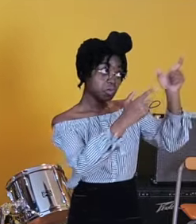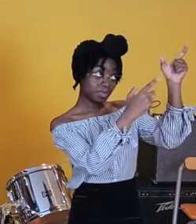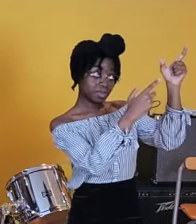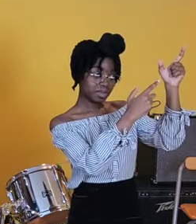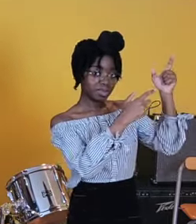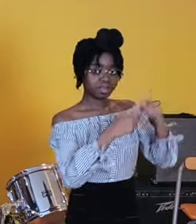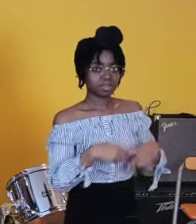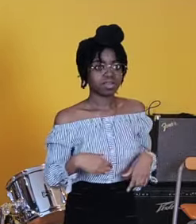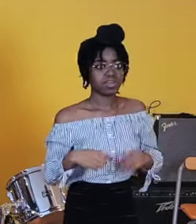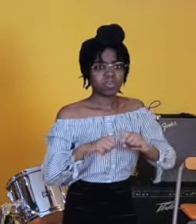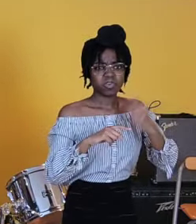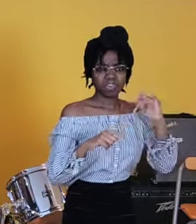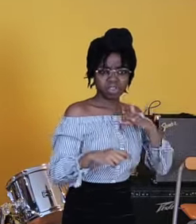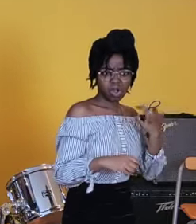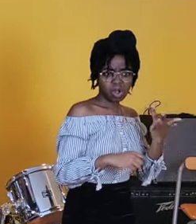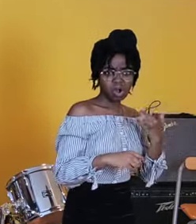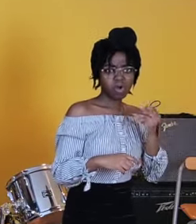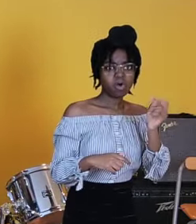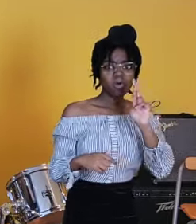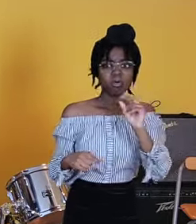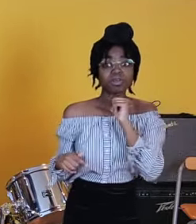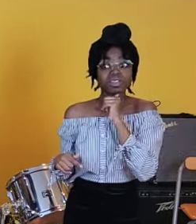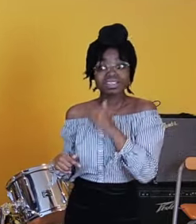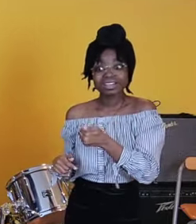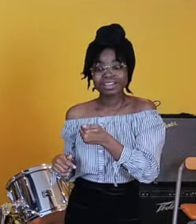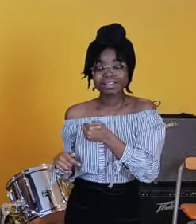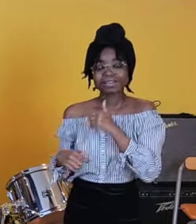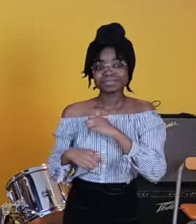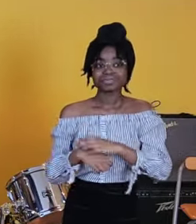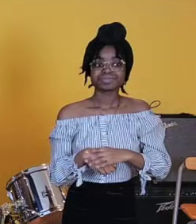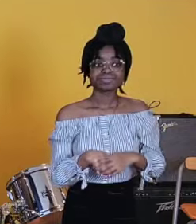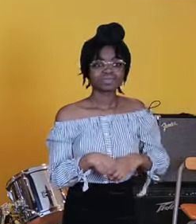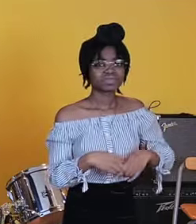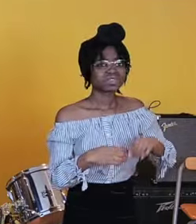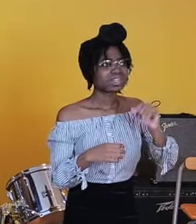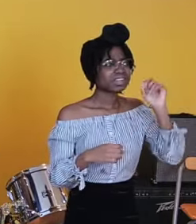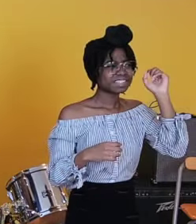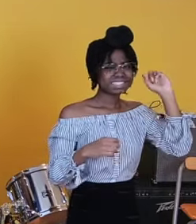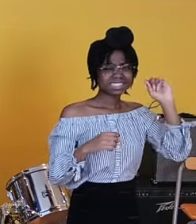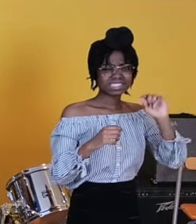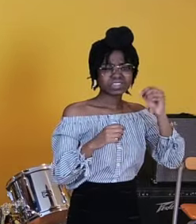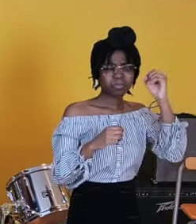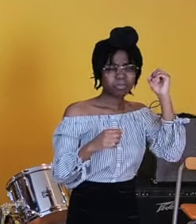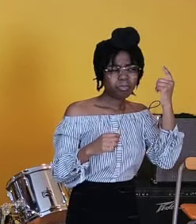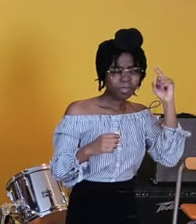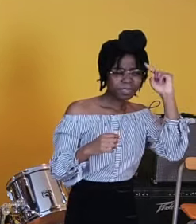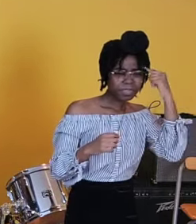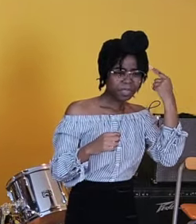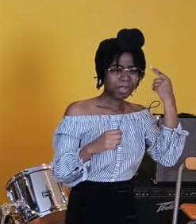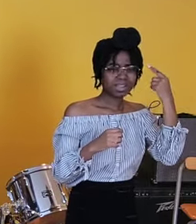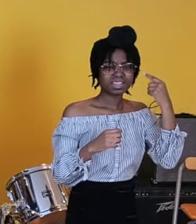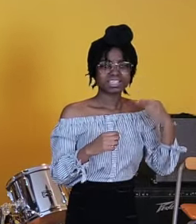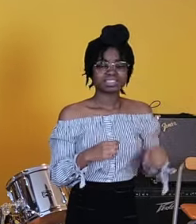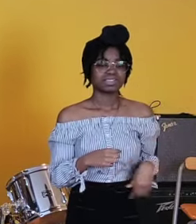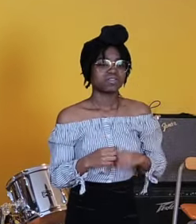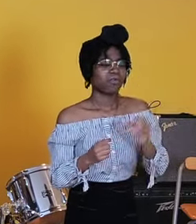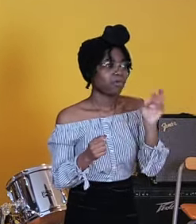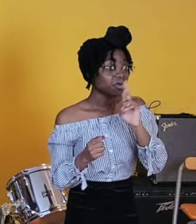whether it's from our hearts or not, whether it's just an afterthought or not. God knows. So he says what?